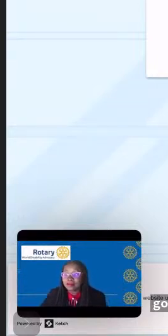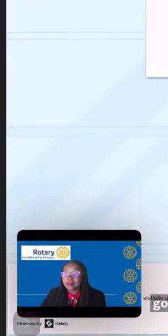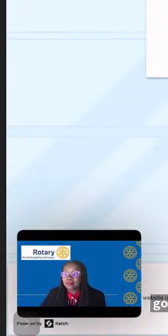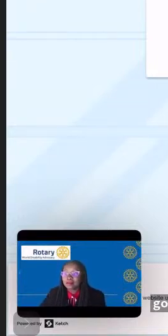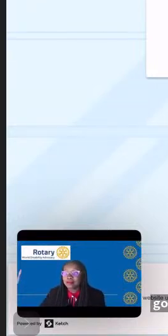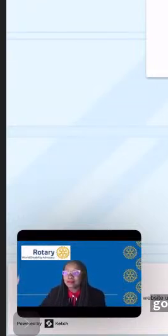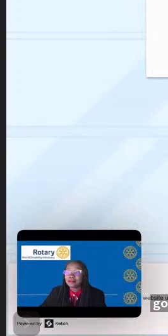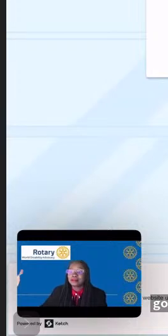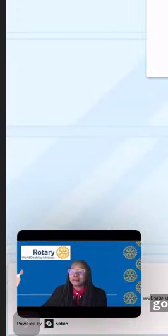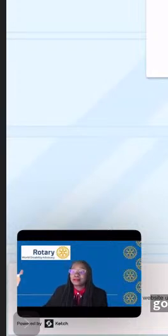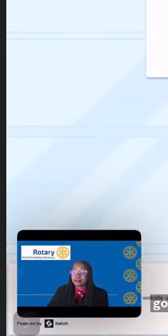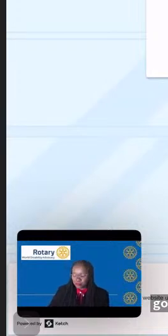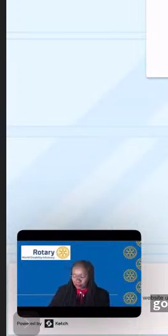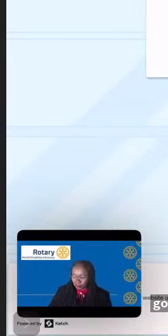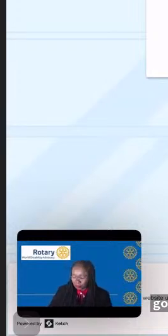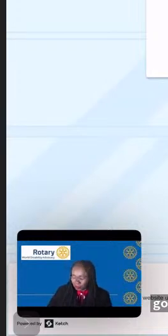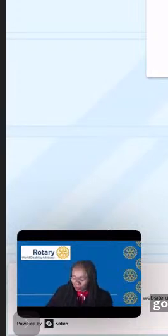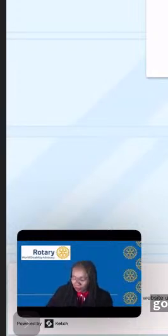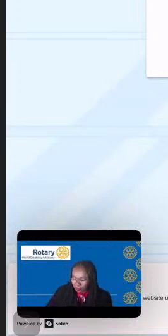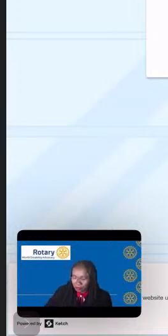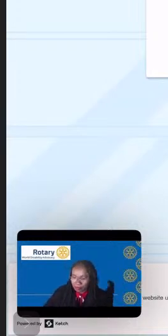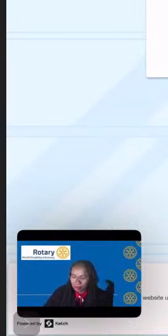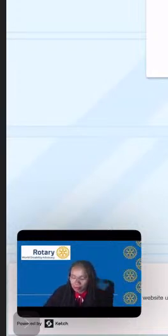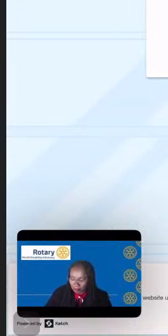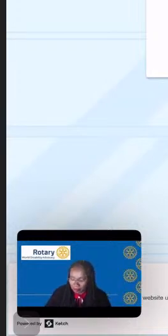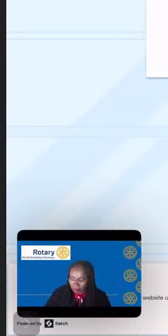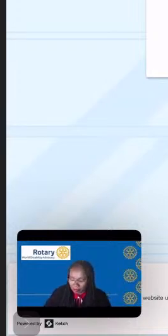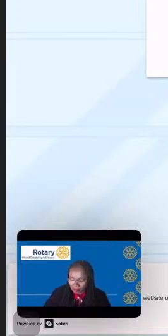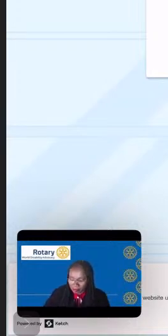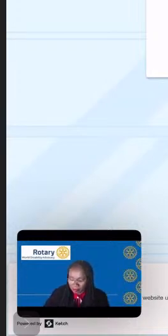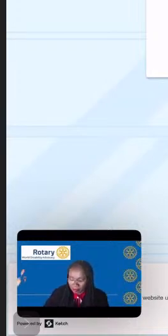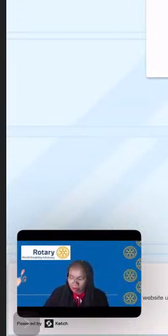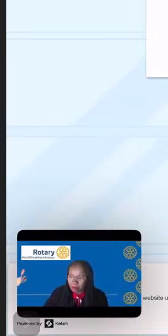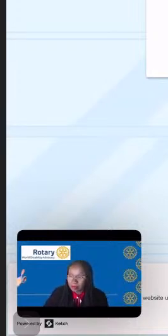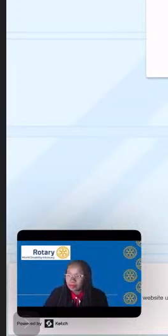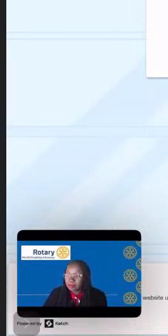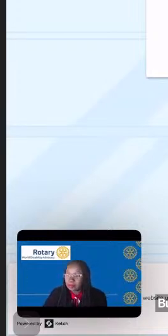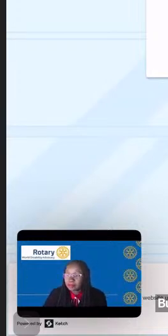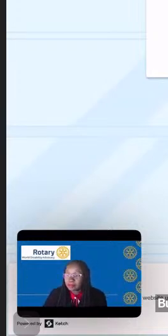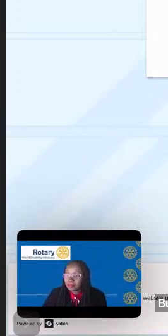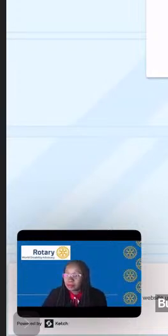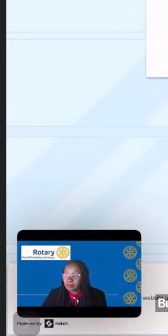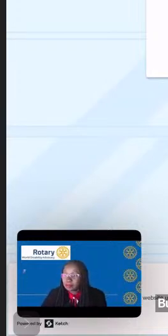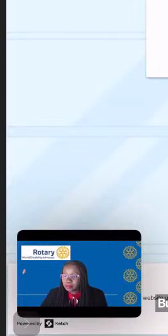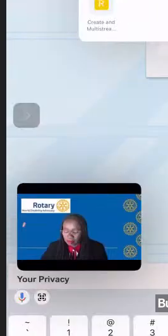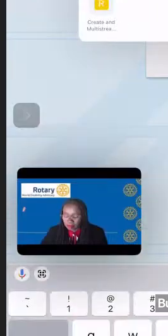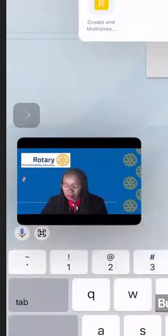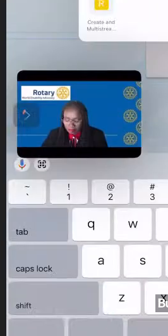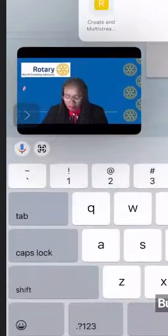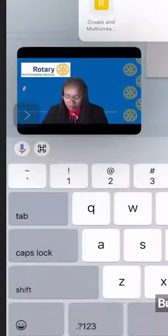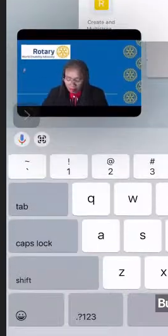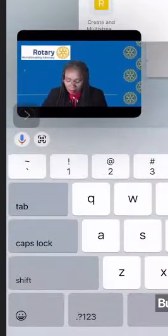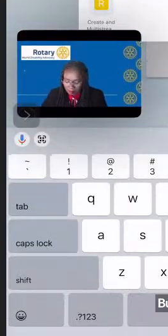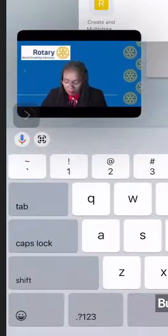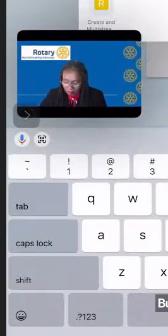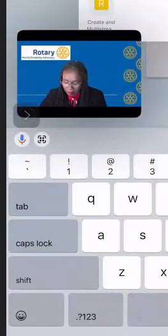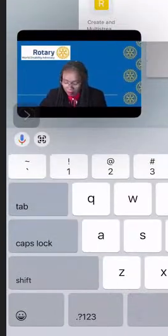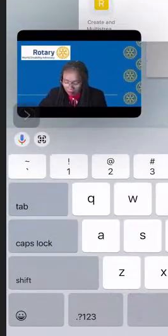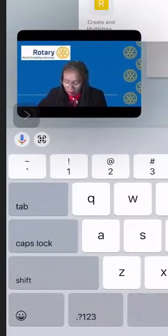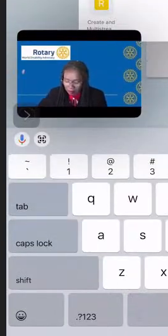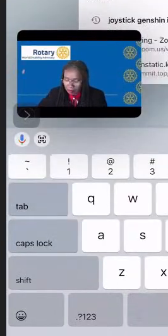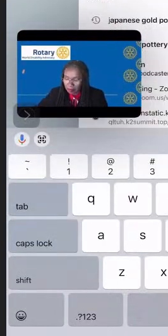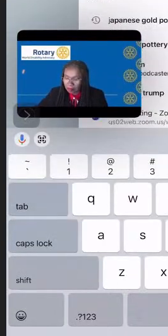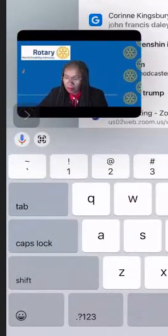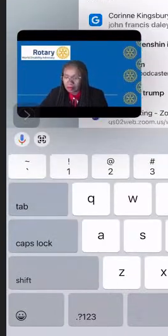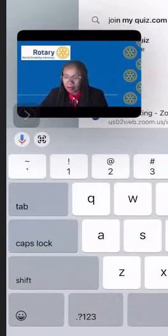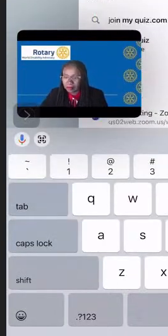you, speaking of inclusion, to join us here on Nearpod. So you can go to I'll type it